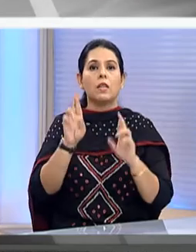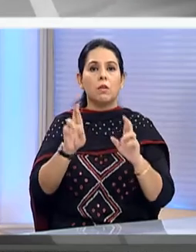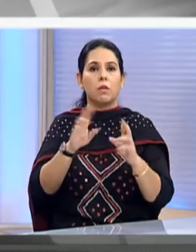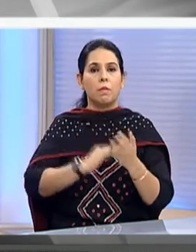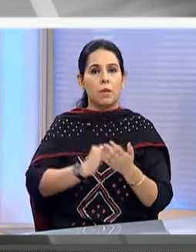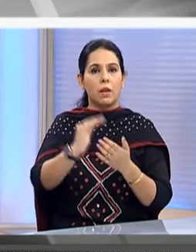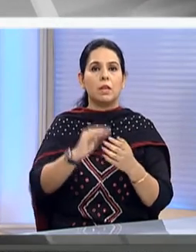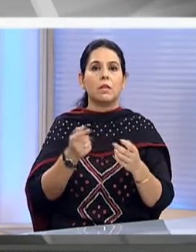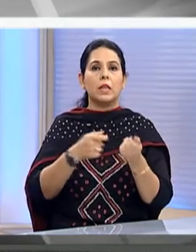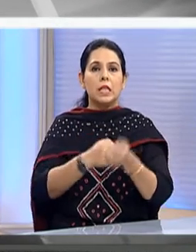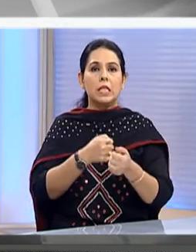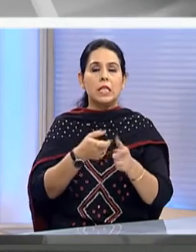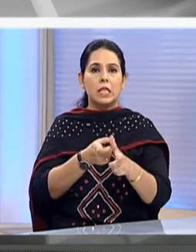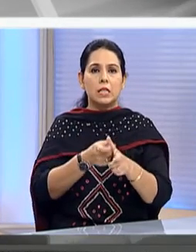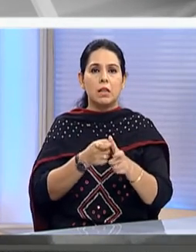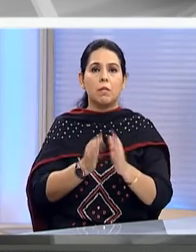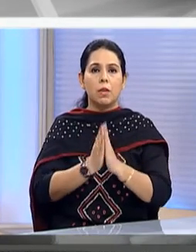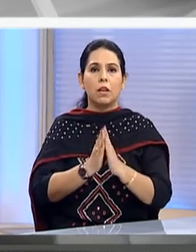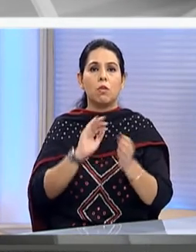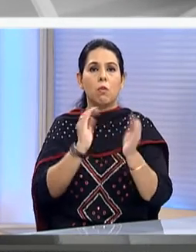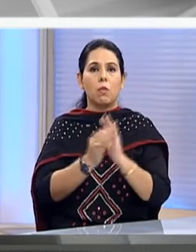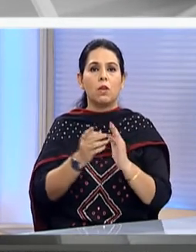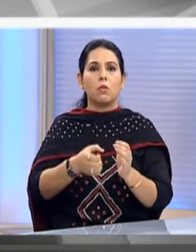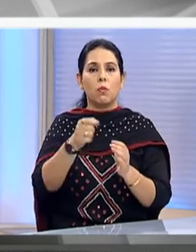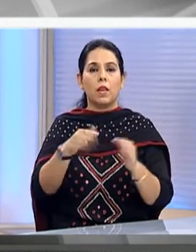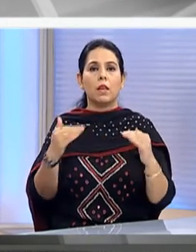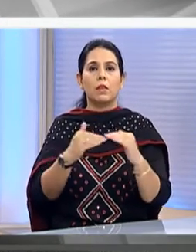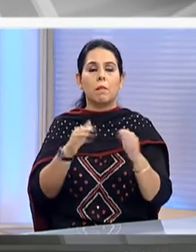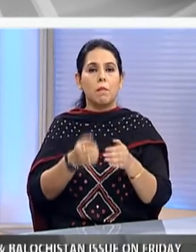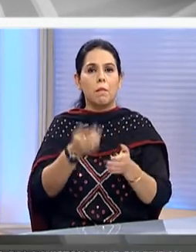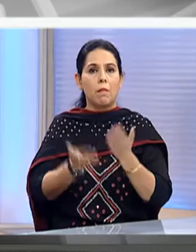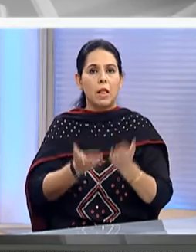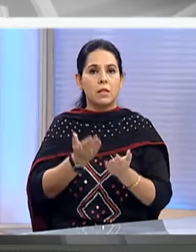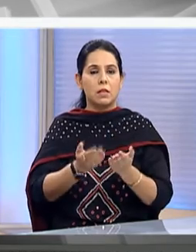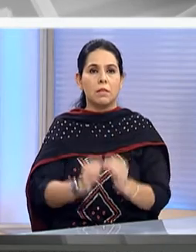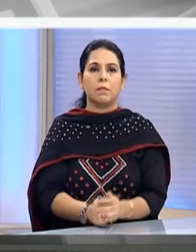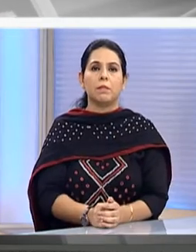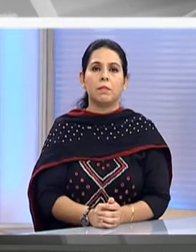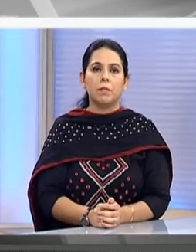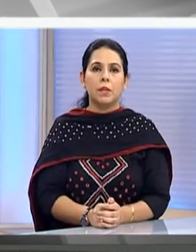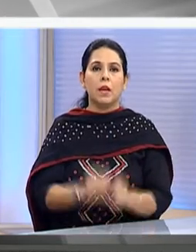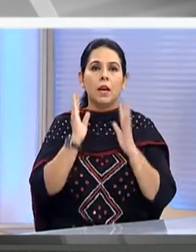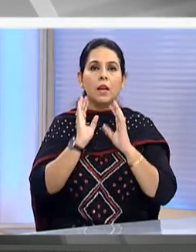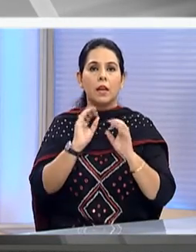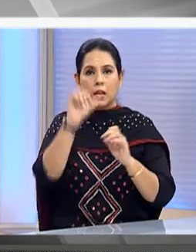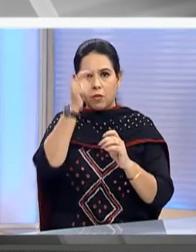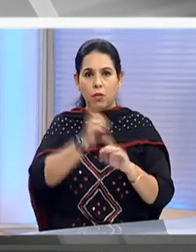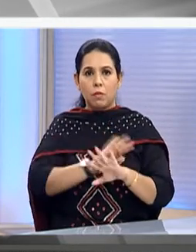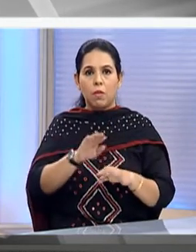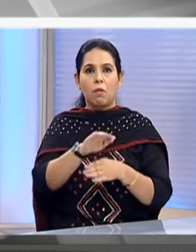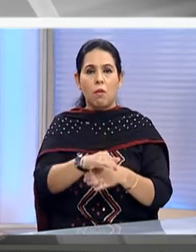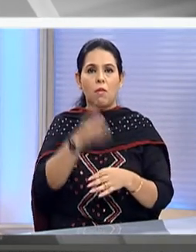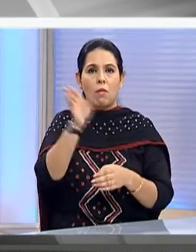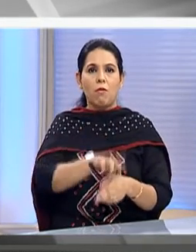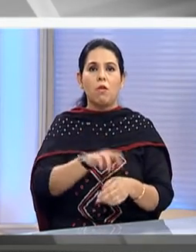and those inspired by terrorism, appealing to the world to weigh it on a balance. Declaring that India will not